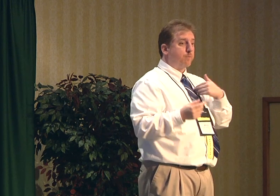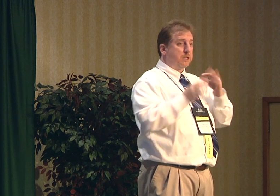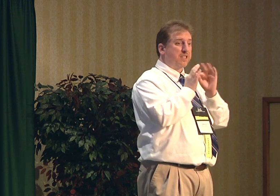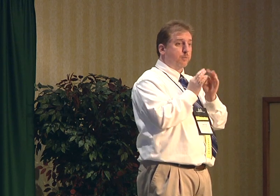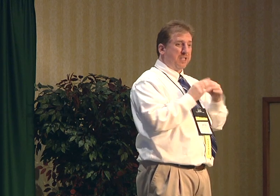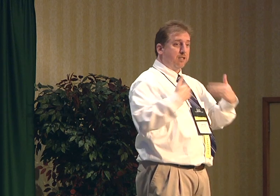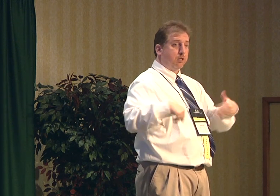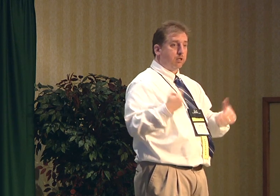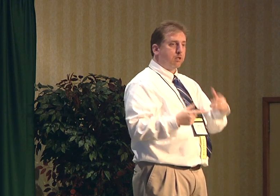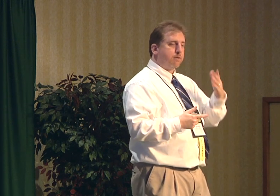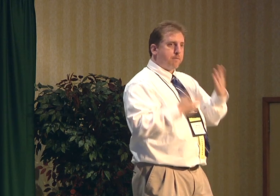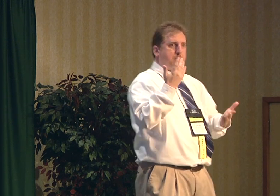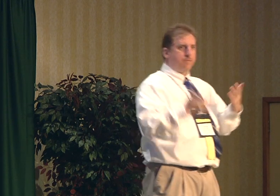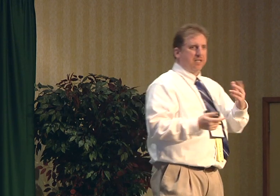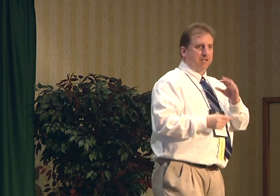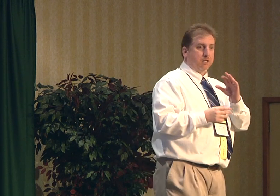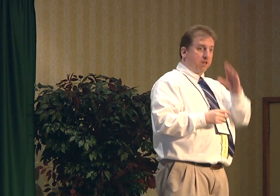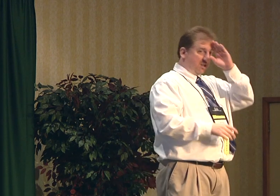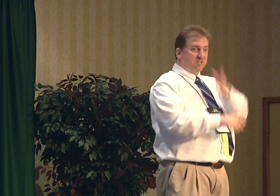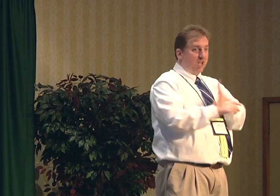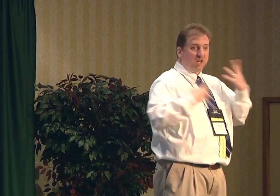So now that we talked about the hearers providing interpretation,